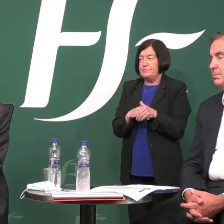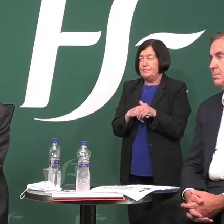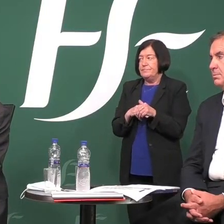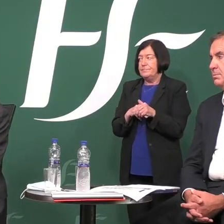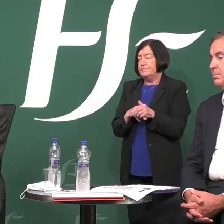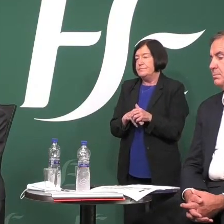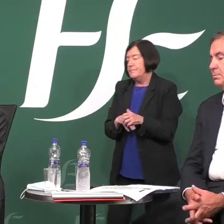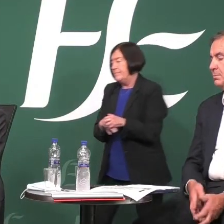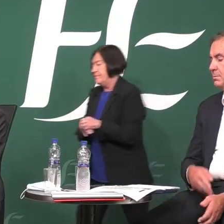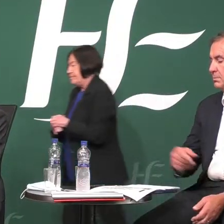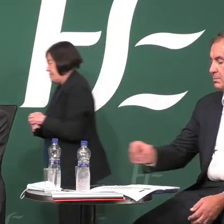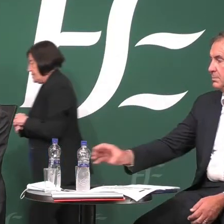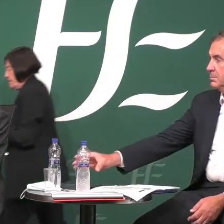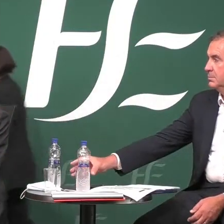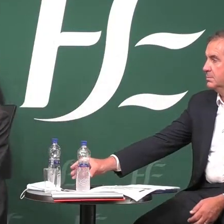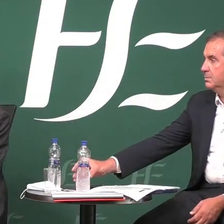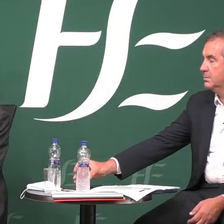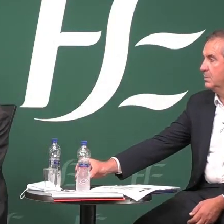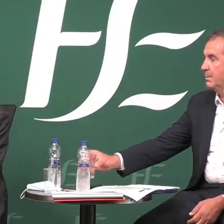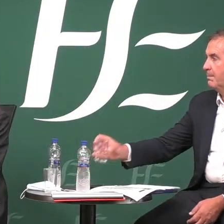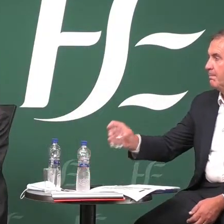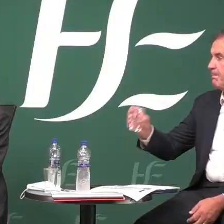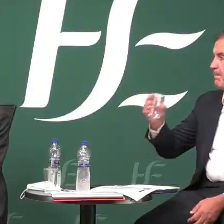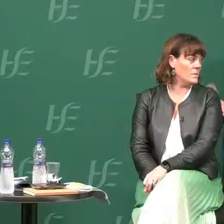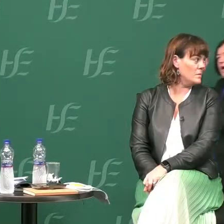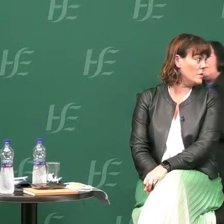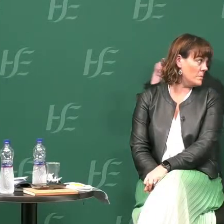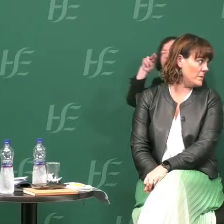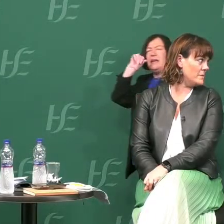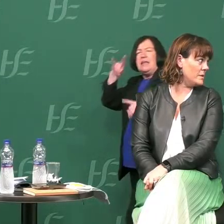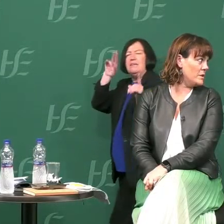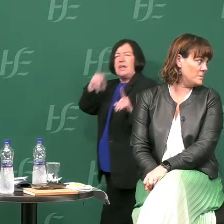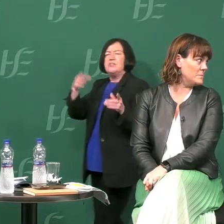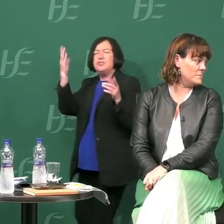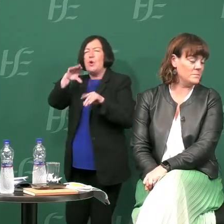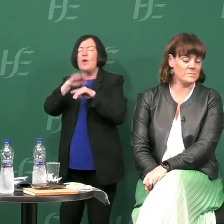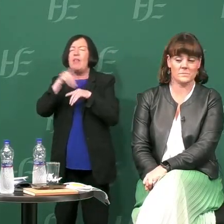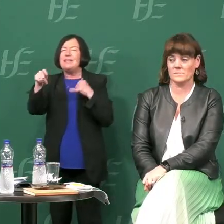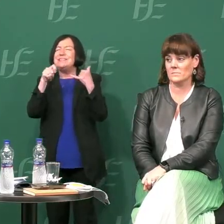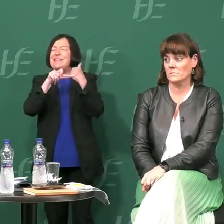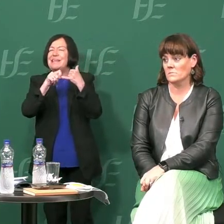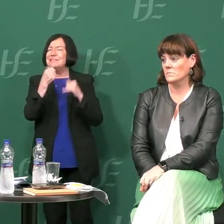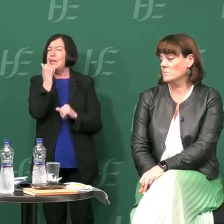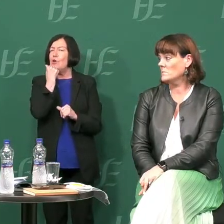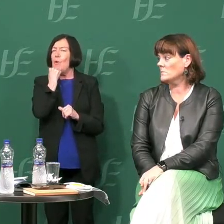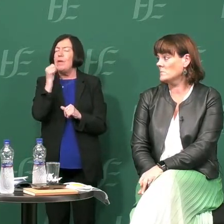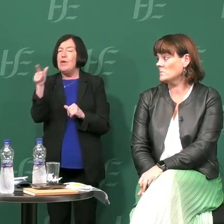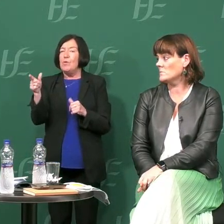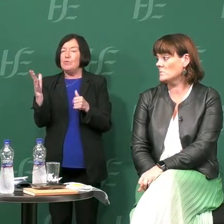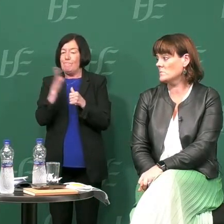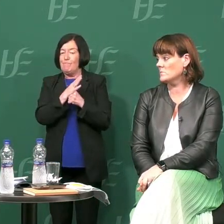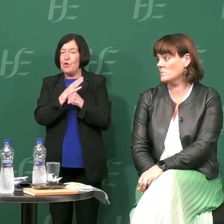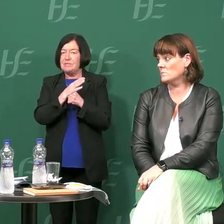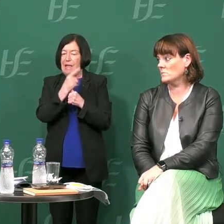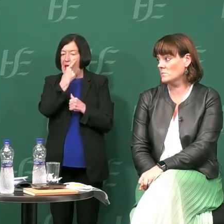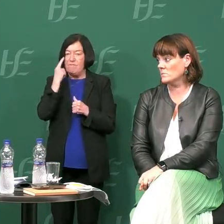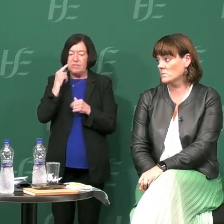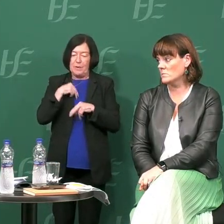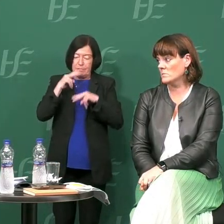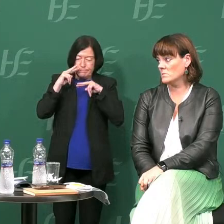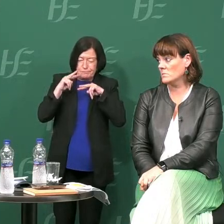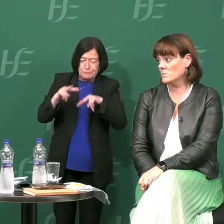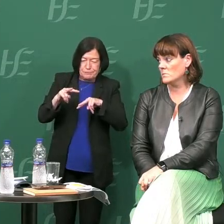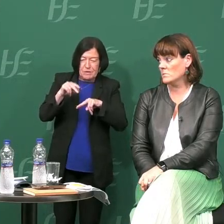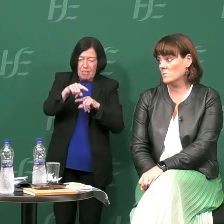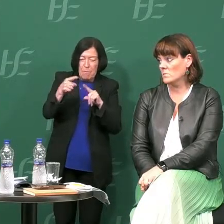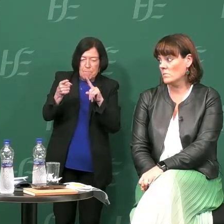I think Niamh can give you what we're seeing coming through on the testing numbers, which is the first gate measure we can look at. So